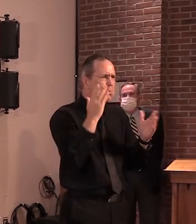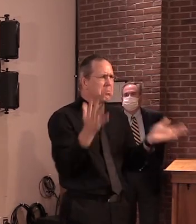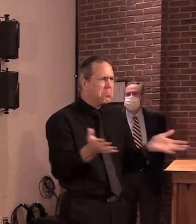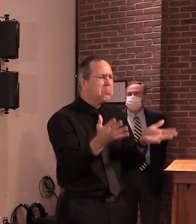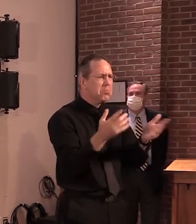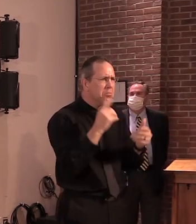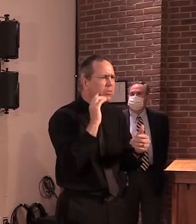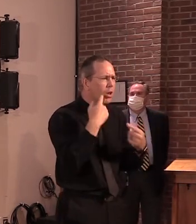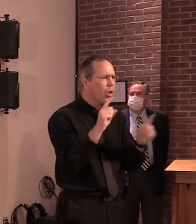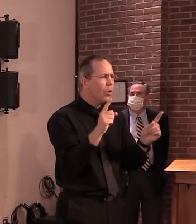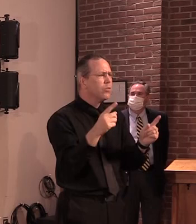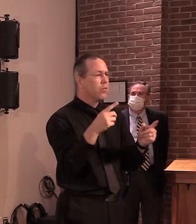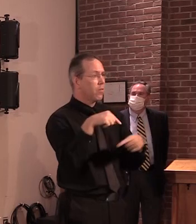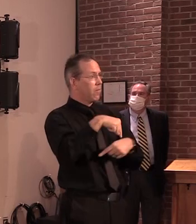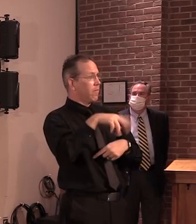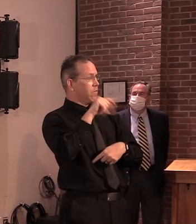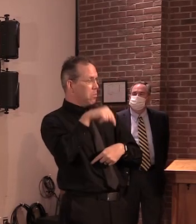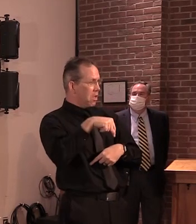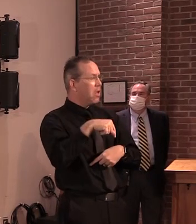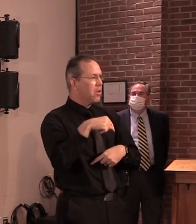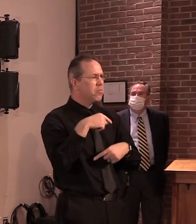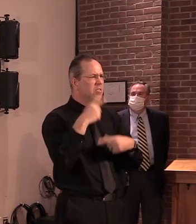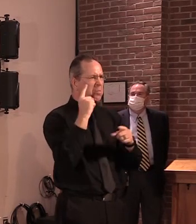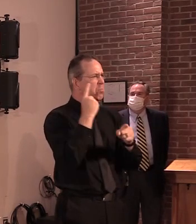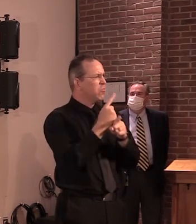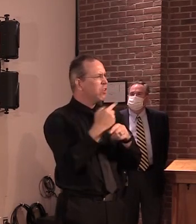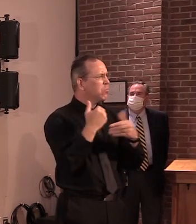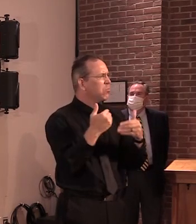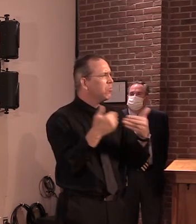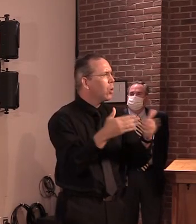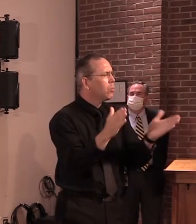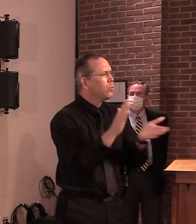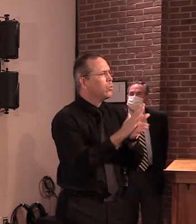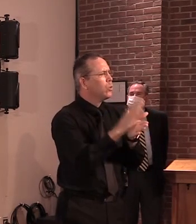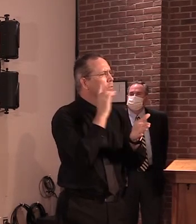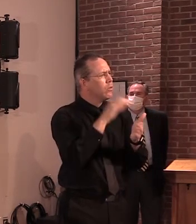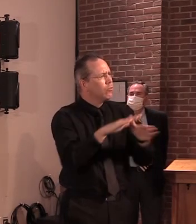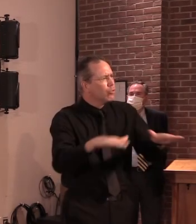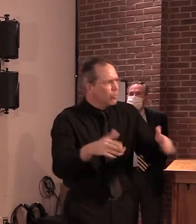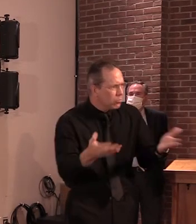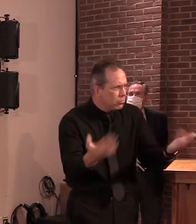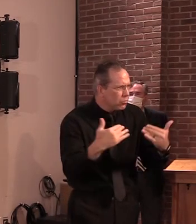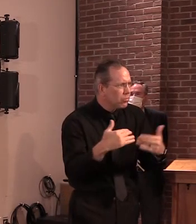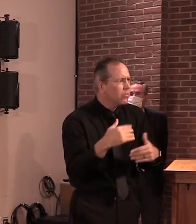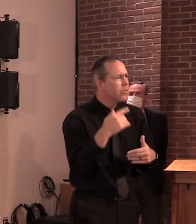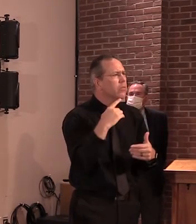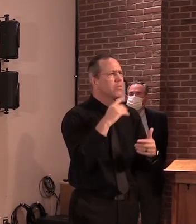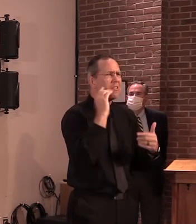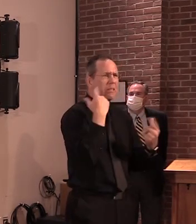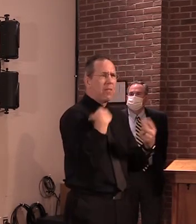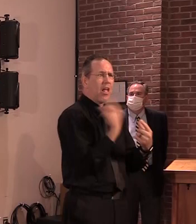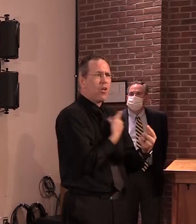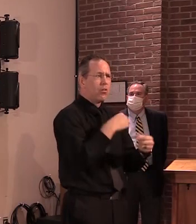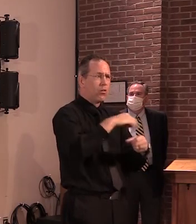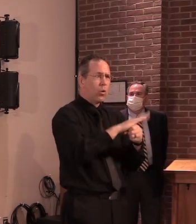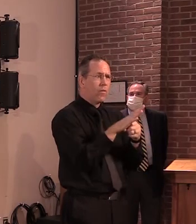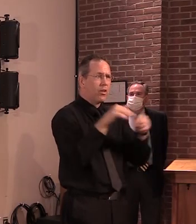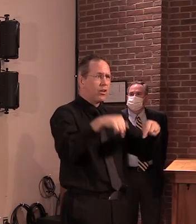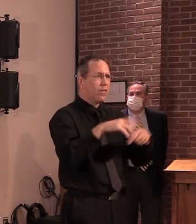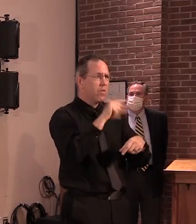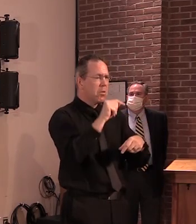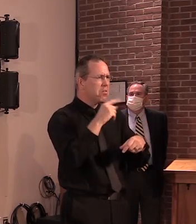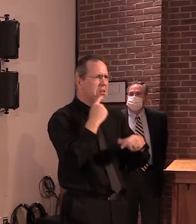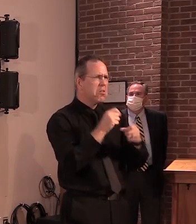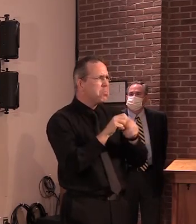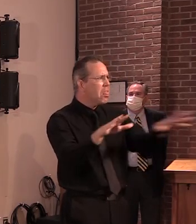the right time to open schools. We have achieved a stage of viral suppression that will allow us to open schools